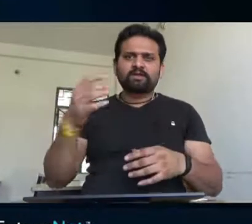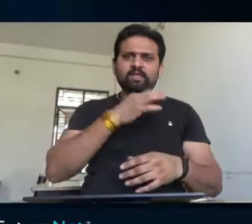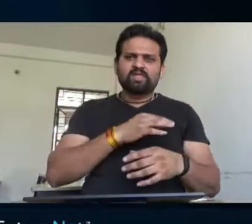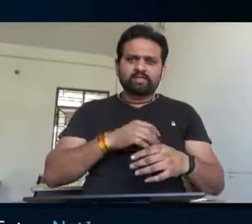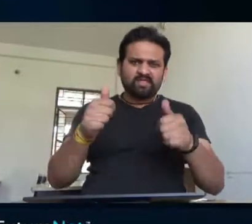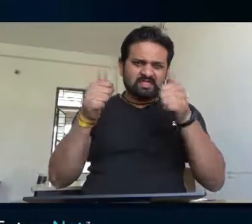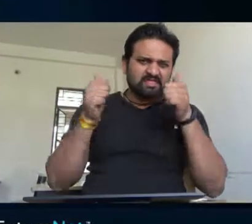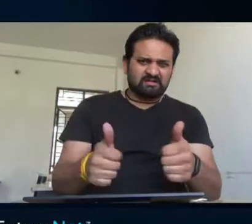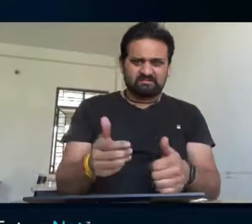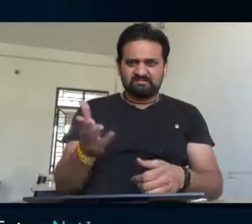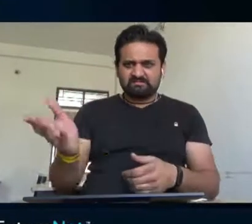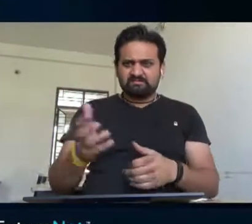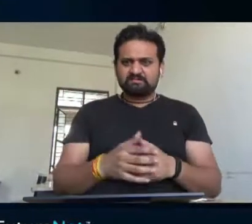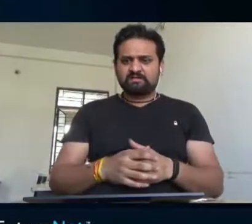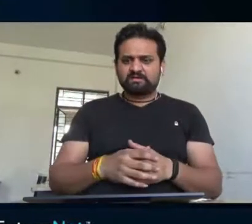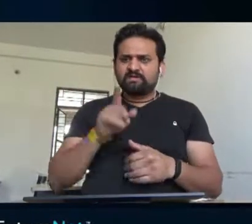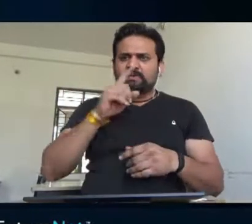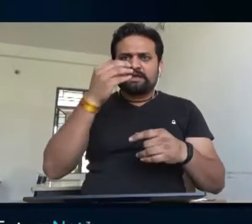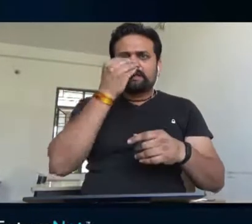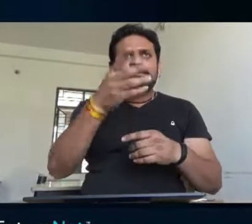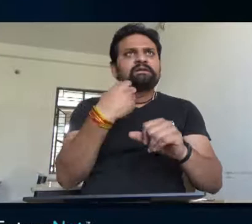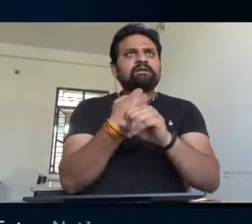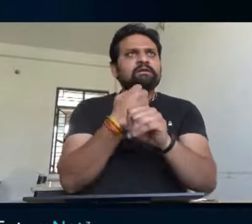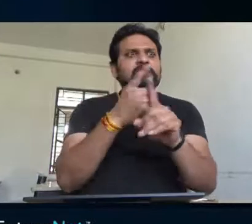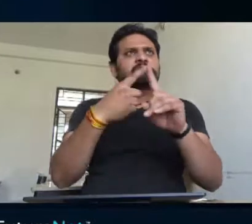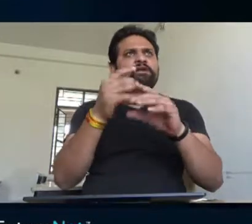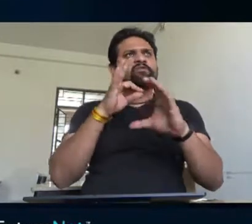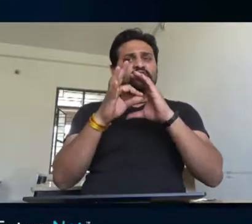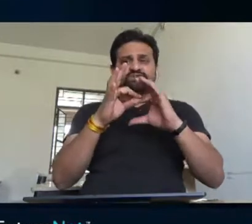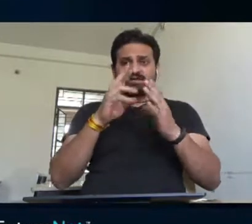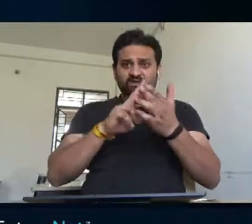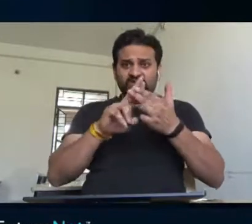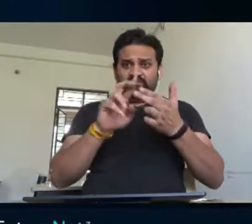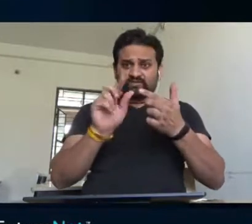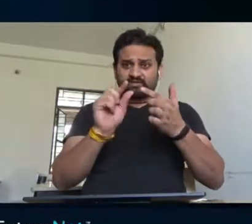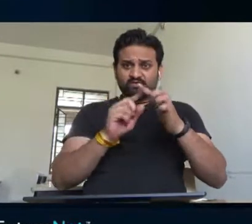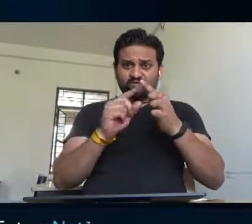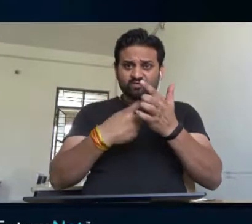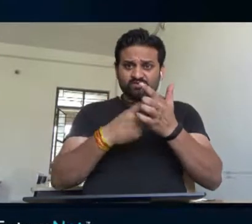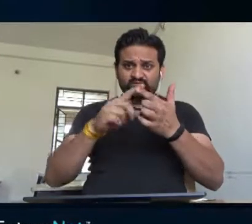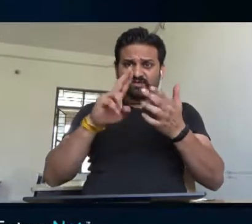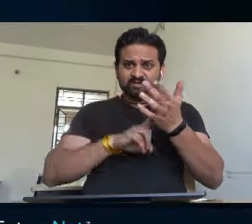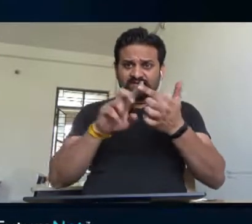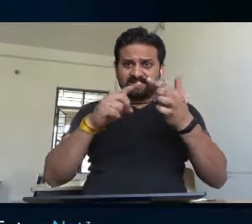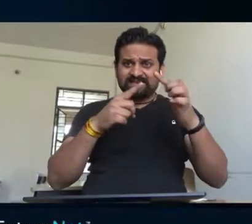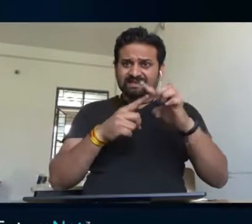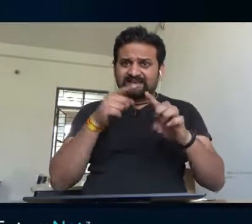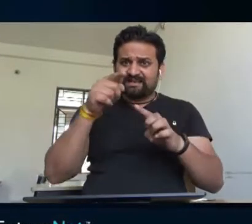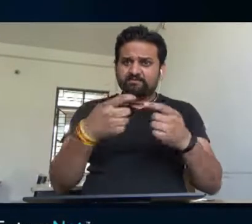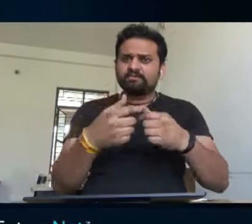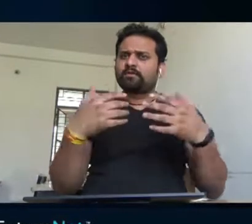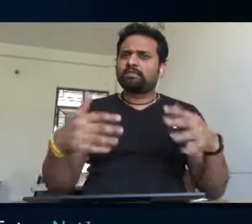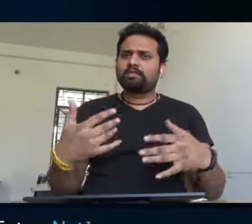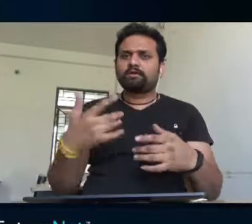same. So easy and so much money, like in FutureNet, it's impossible in other companies, and that makes us